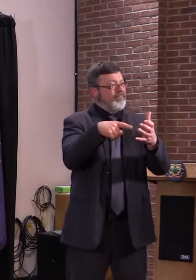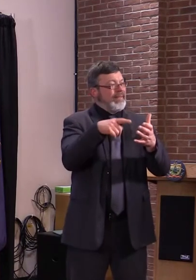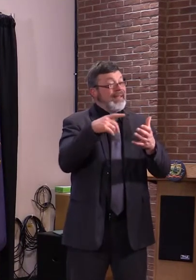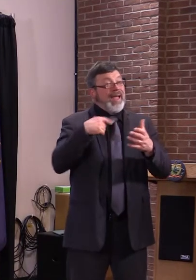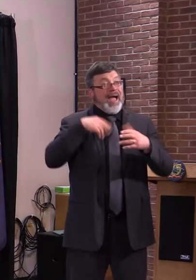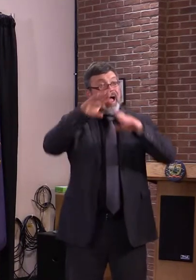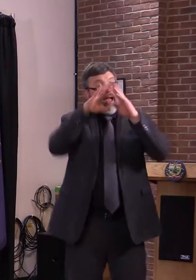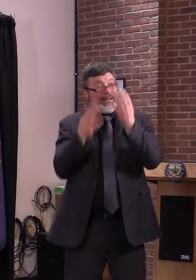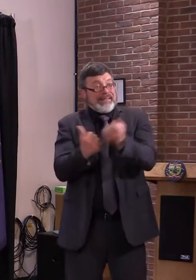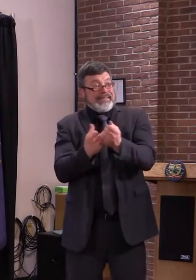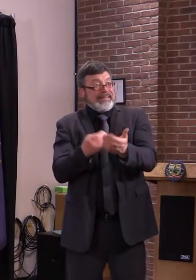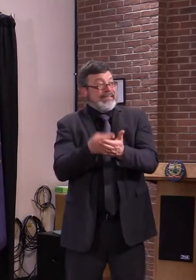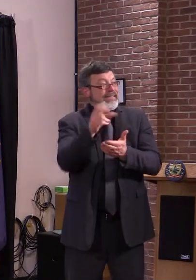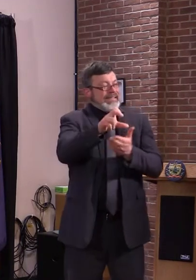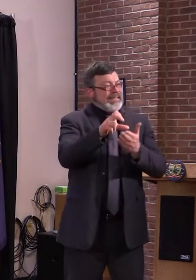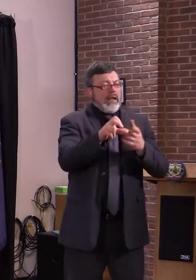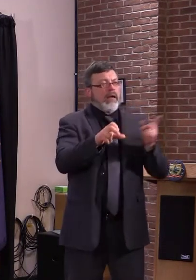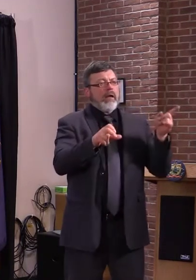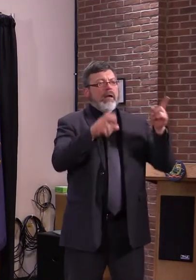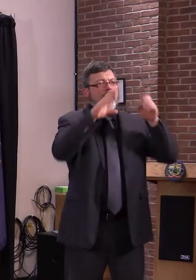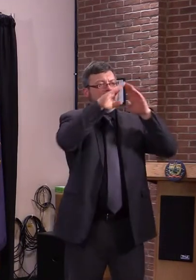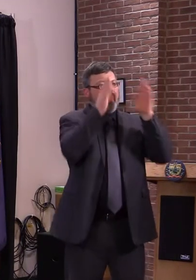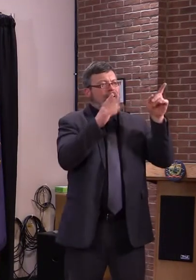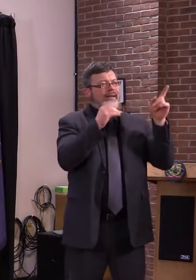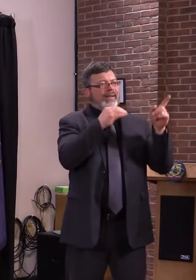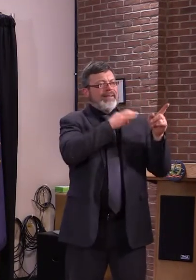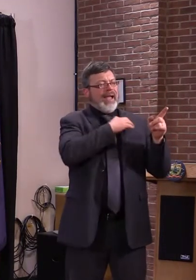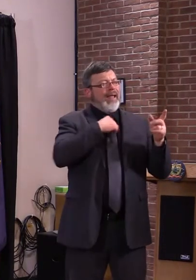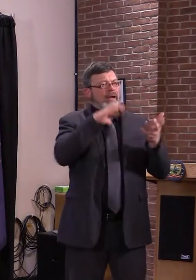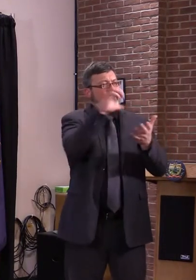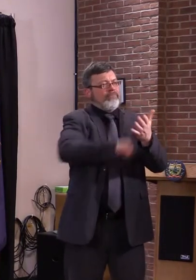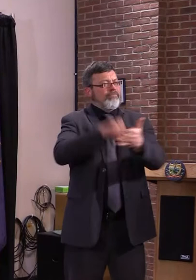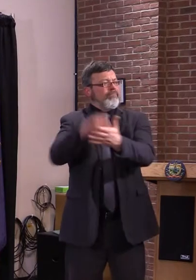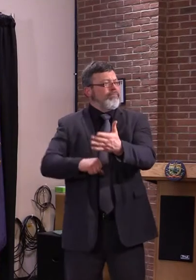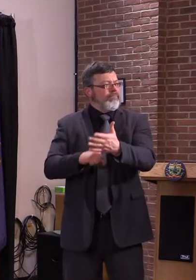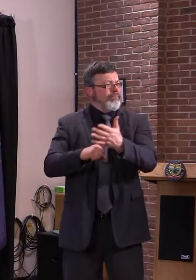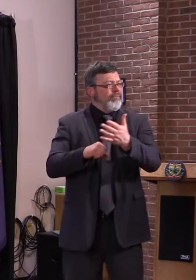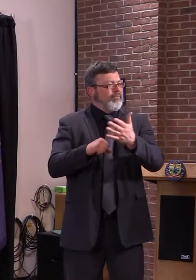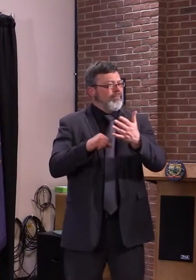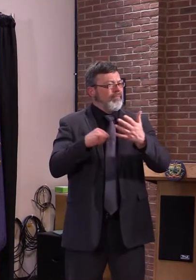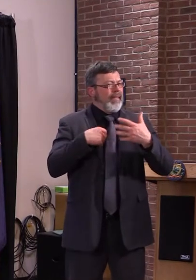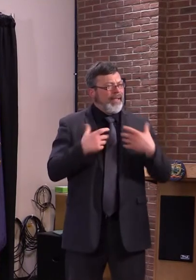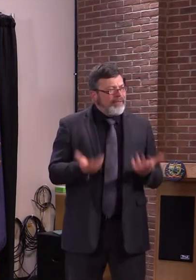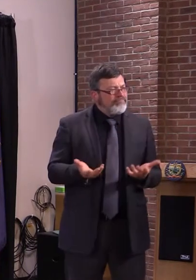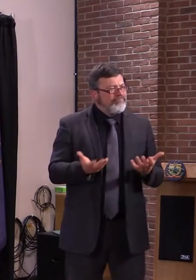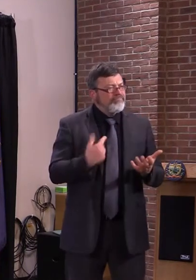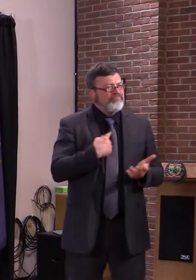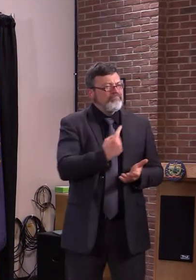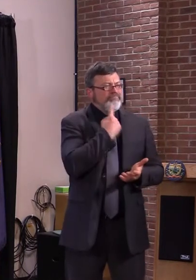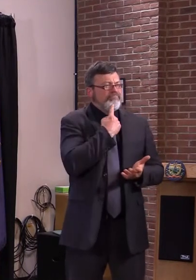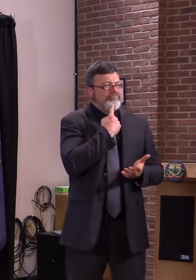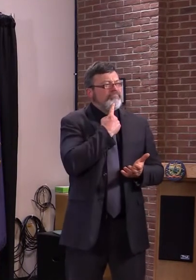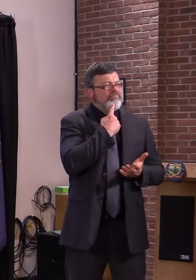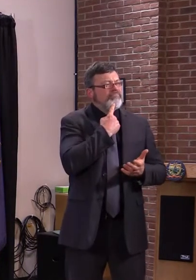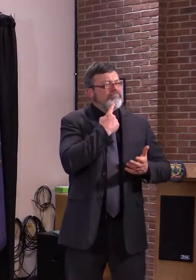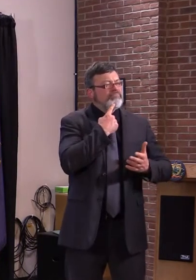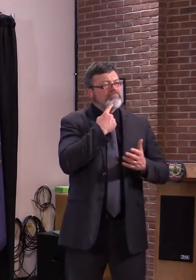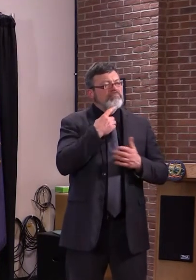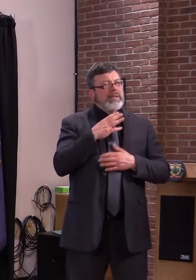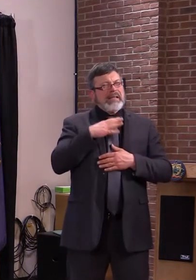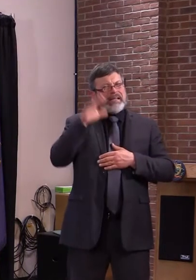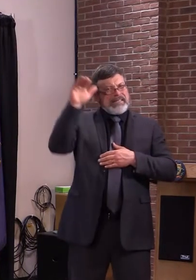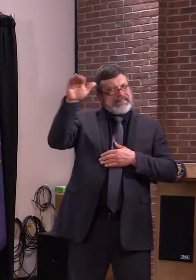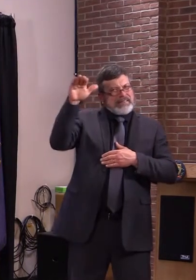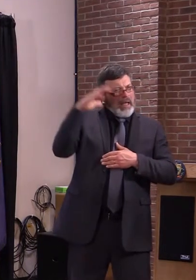$20 million more was removed in the Senate version. So we're hoping the conference committee recognizes the urgent need we have and puts the